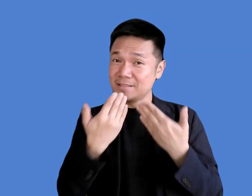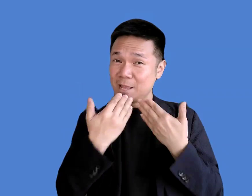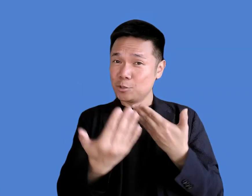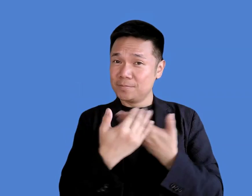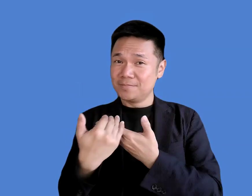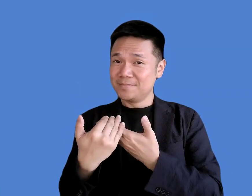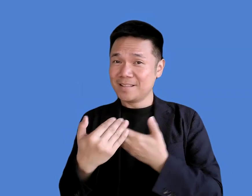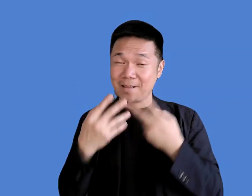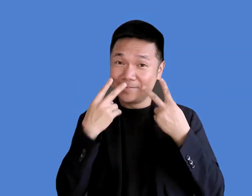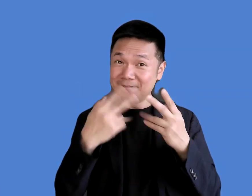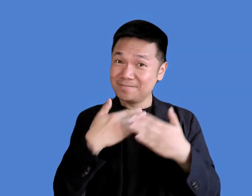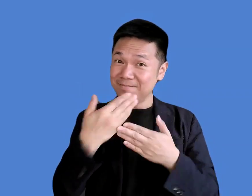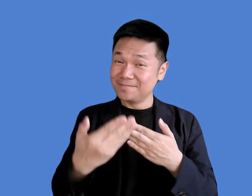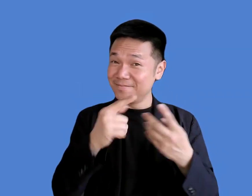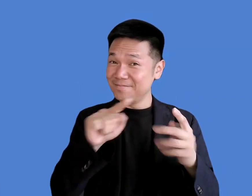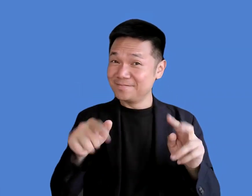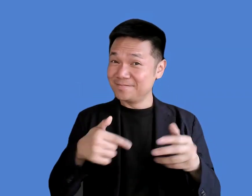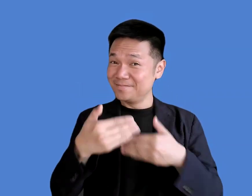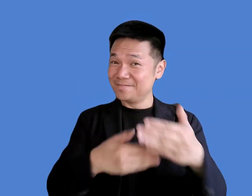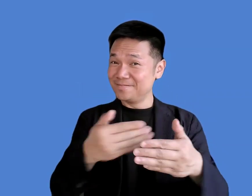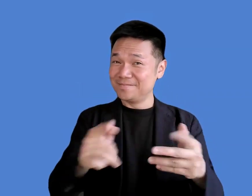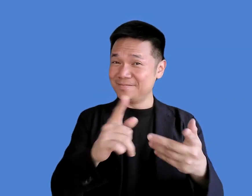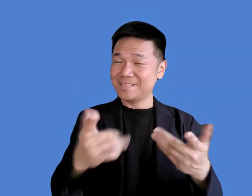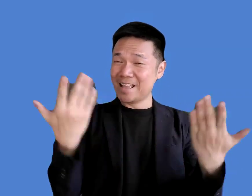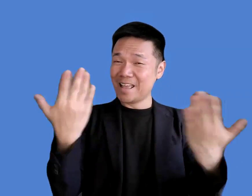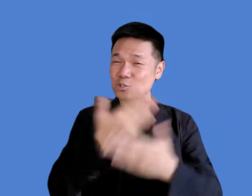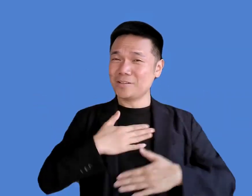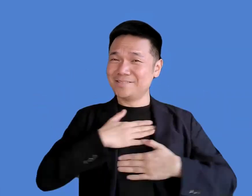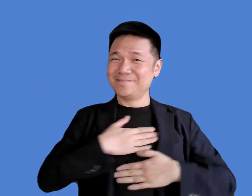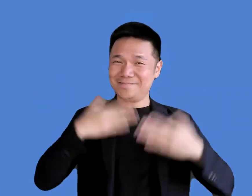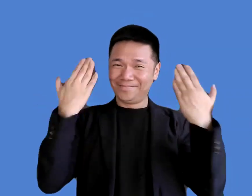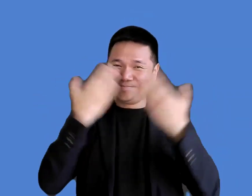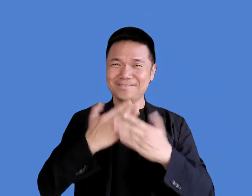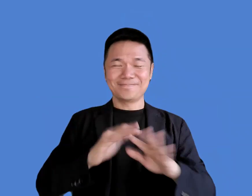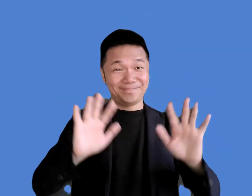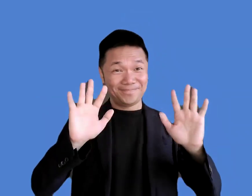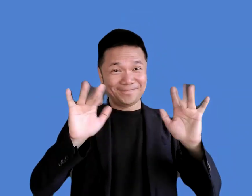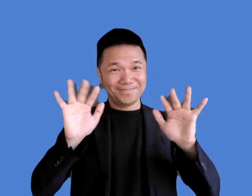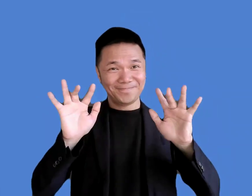and we look forward to hearing from you soon. Have a lovely afternoon. Bye.